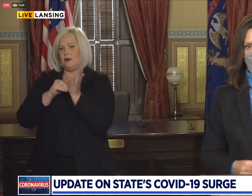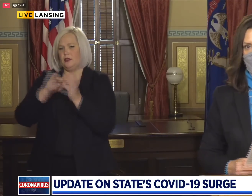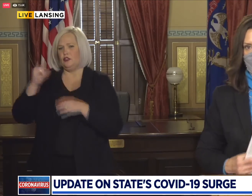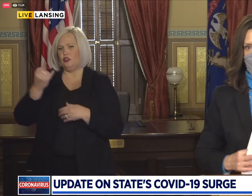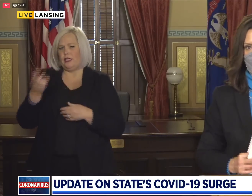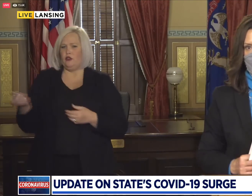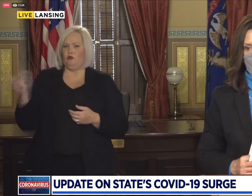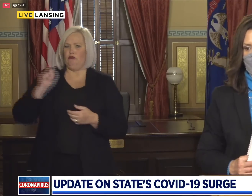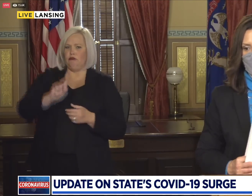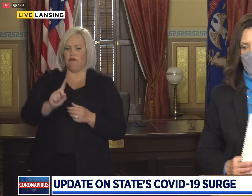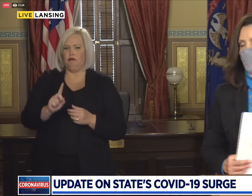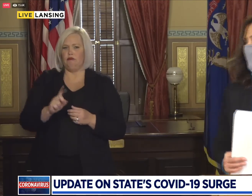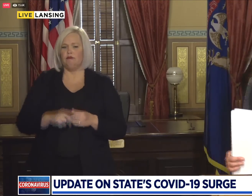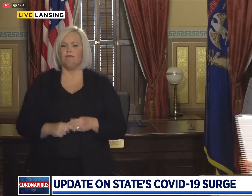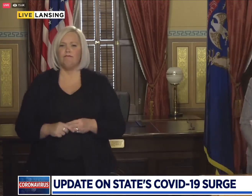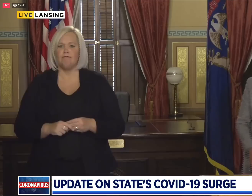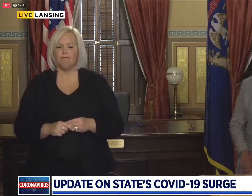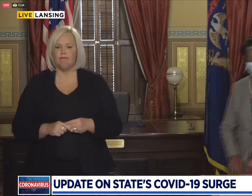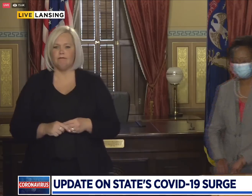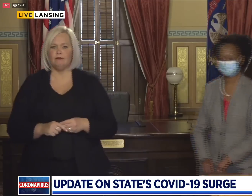particular fact pattern that you shared.